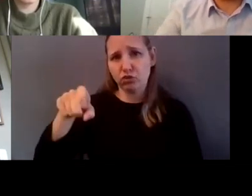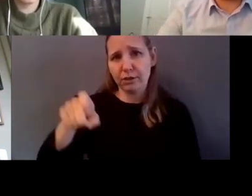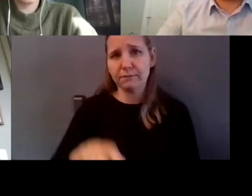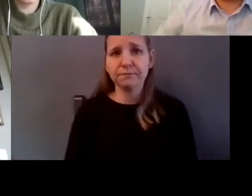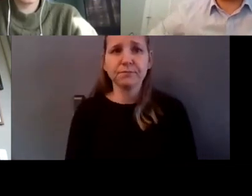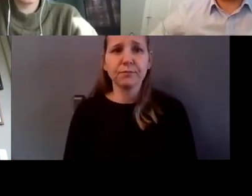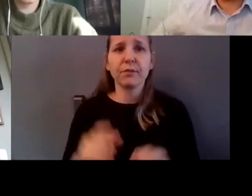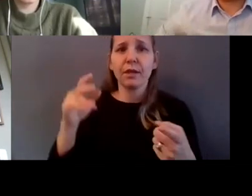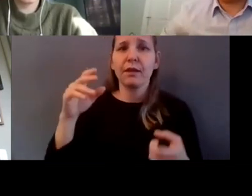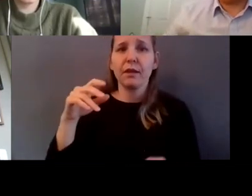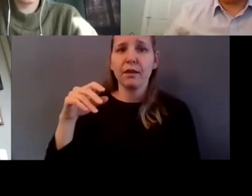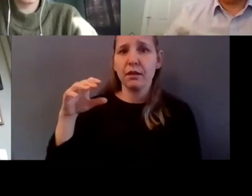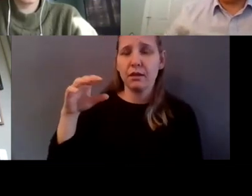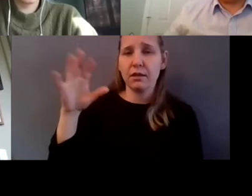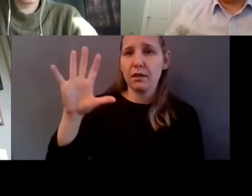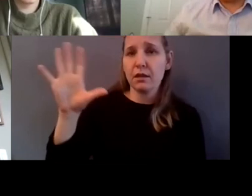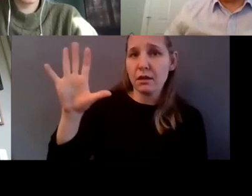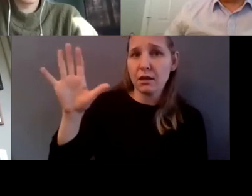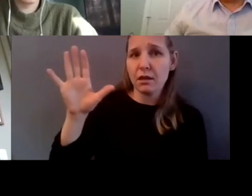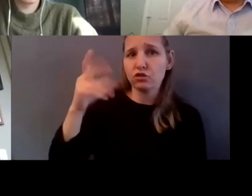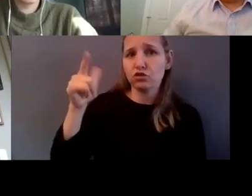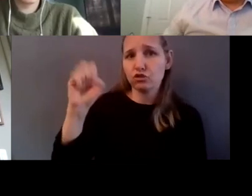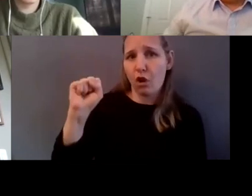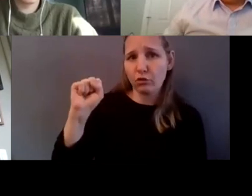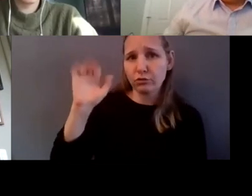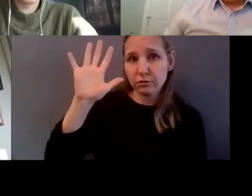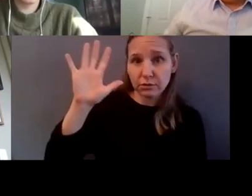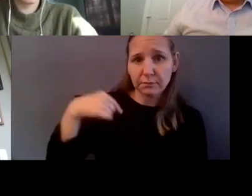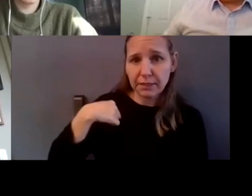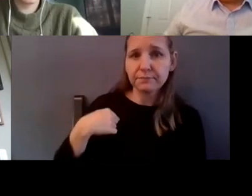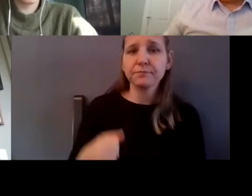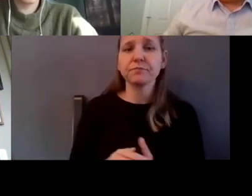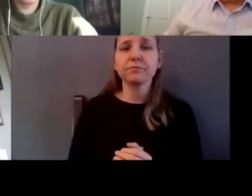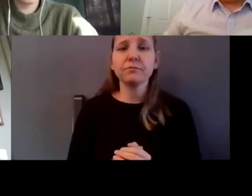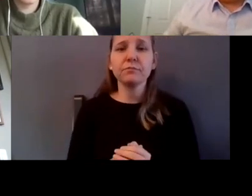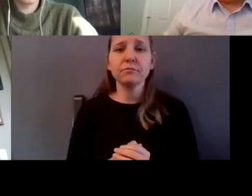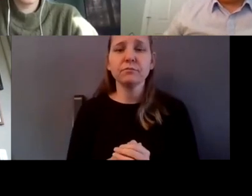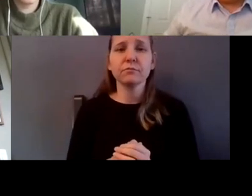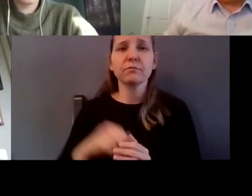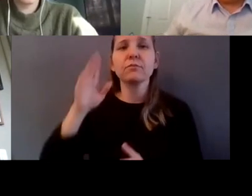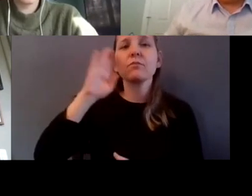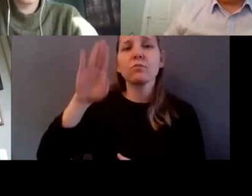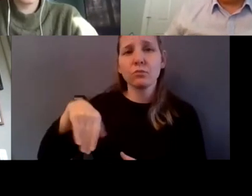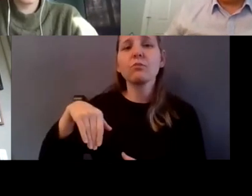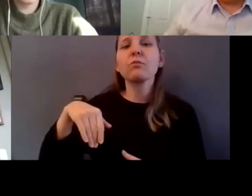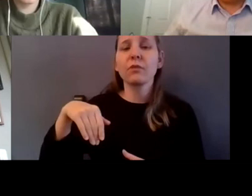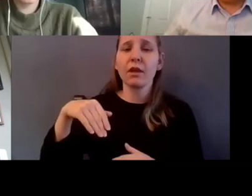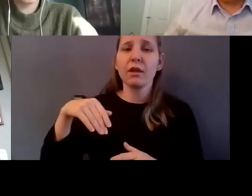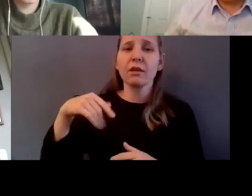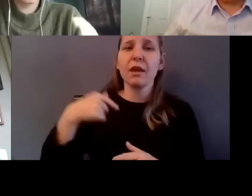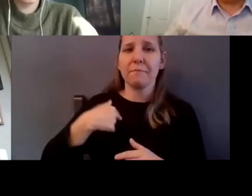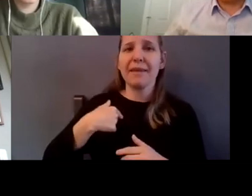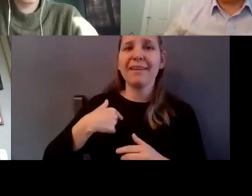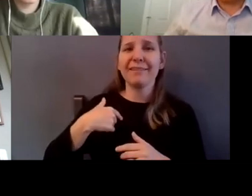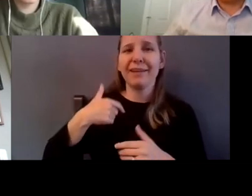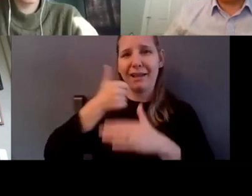Veronica, Peter, I could just add my thoughts. I think I often get characterized because I represent a business